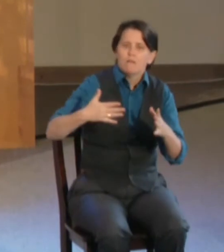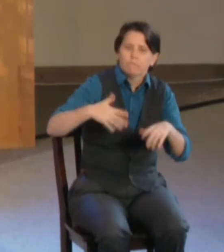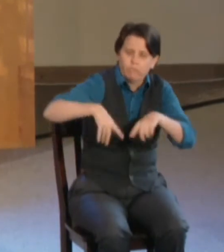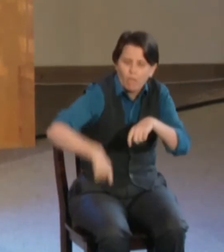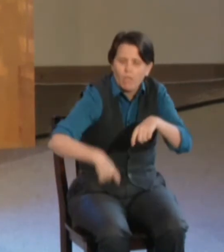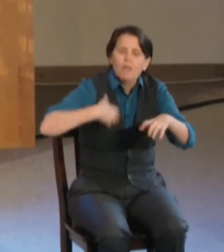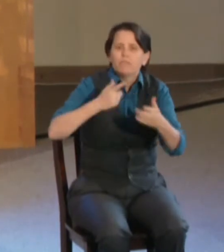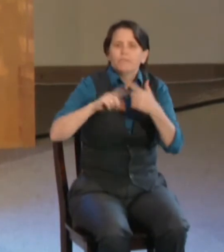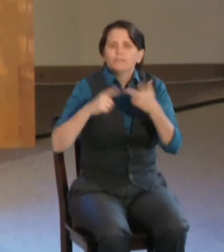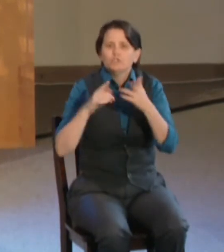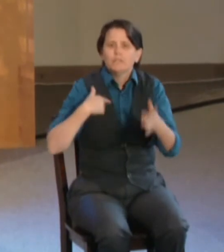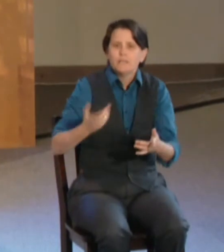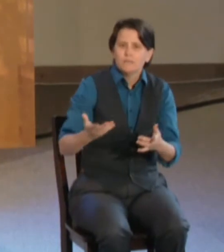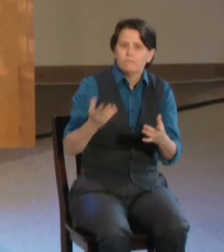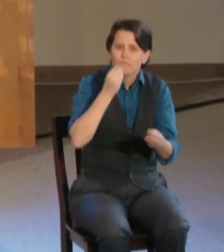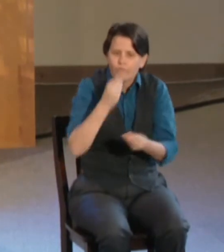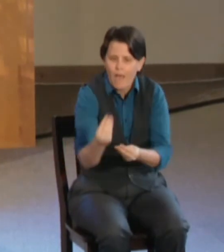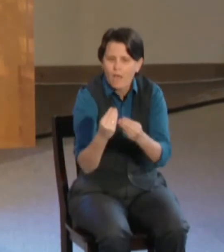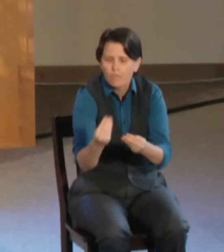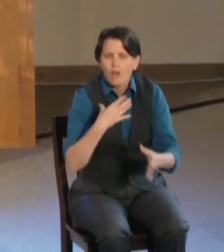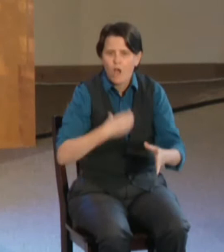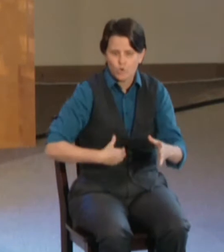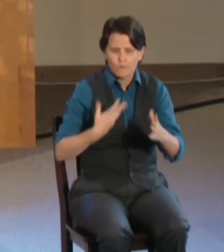changed consciousness, and so much more.